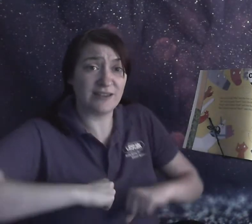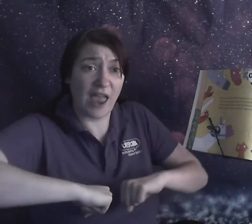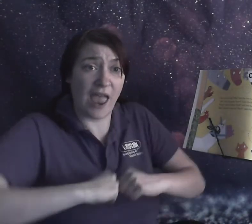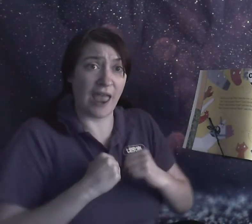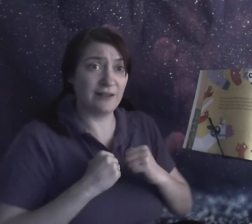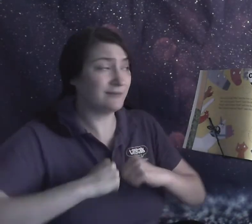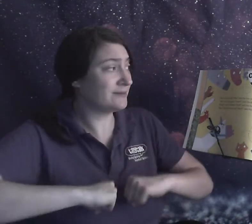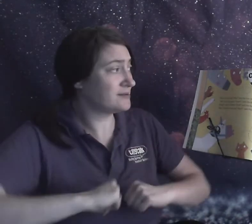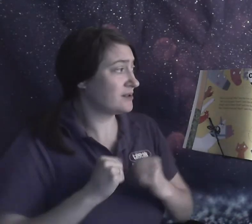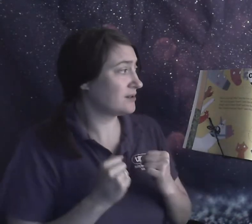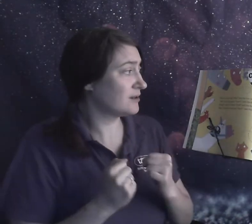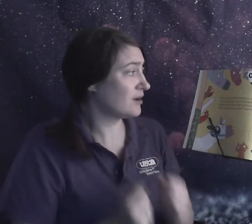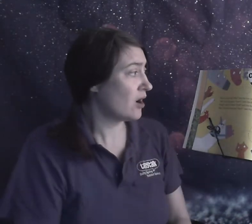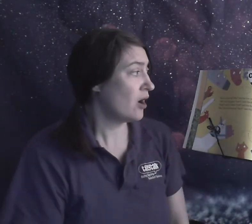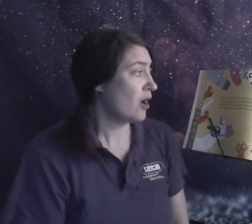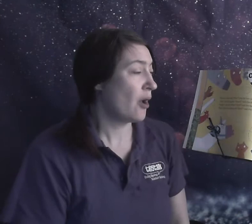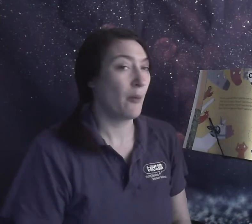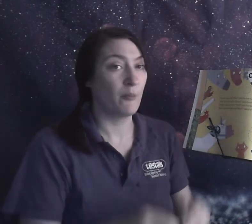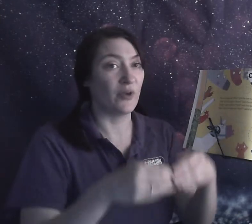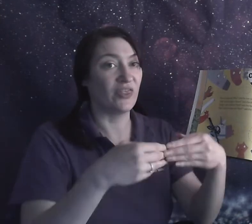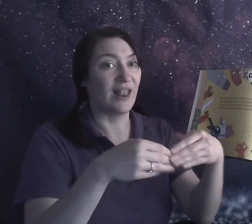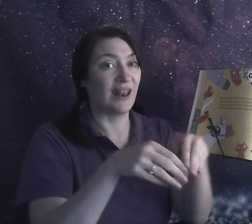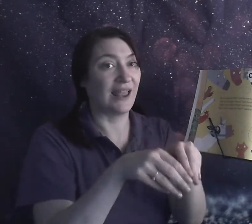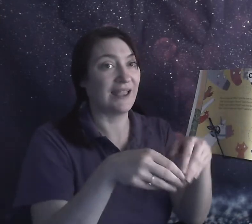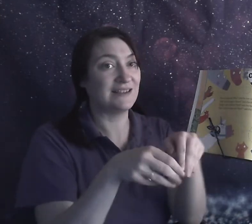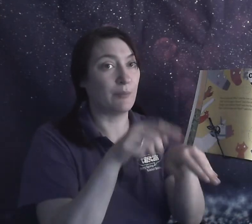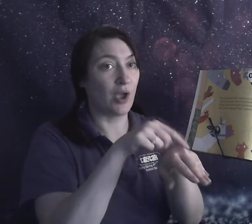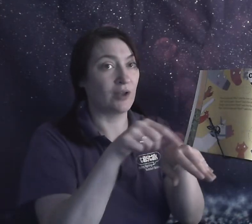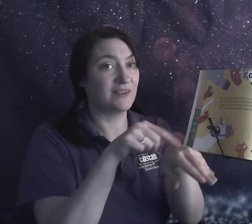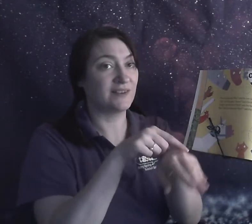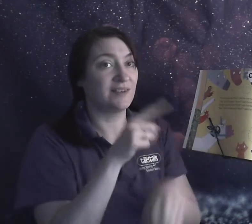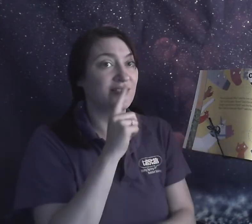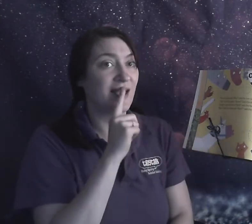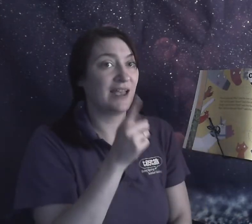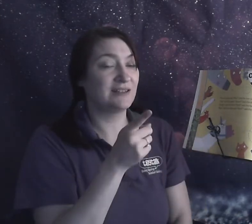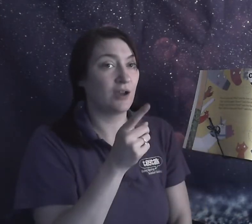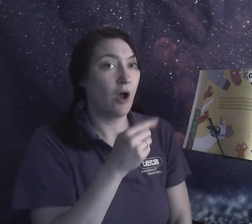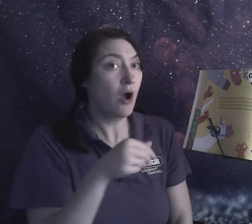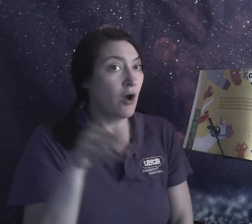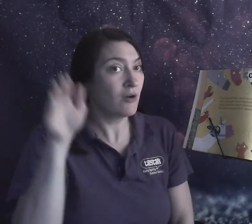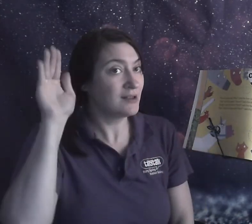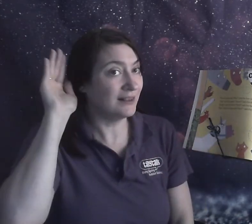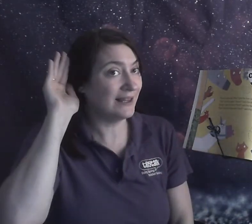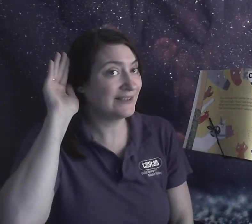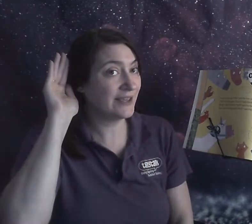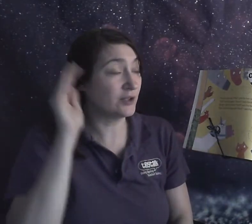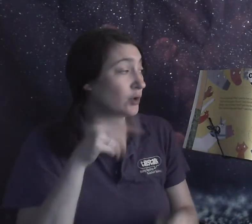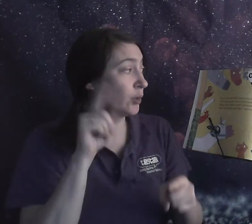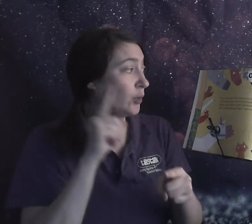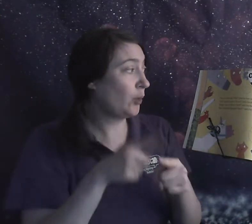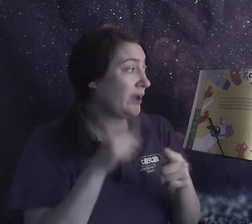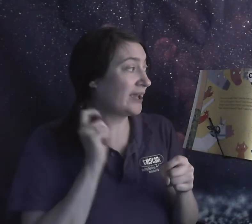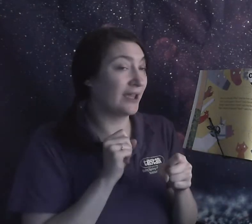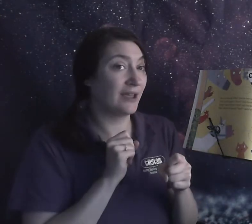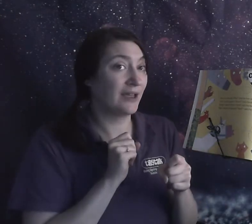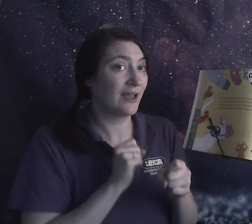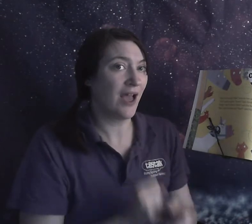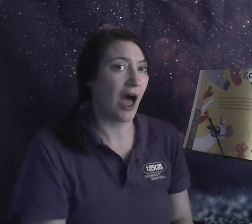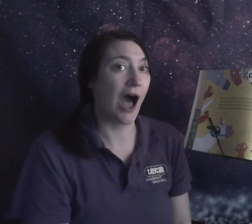hen. But the ladybird said, listen, quick.